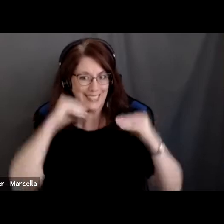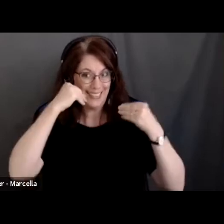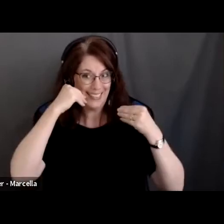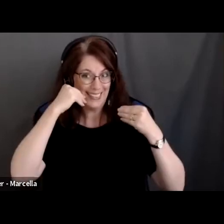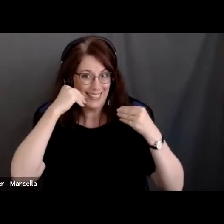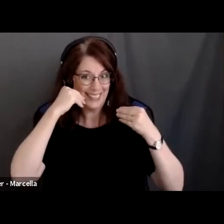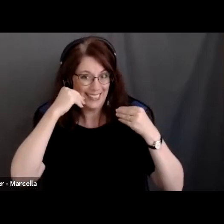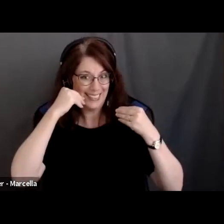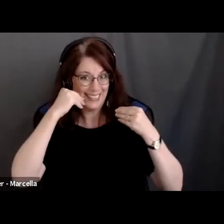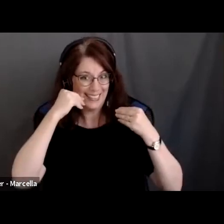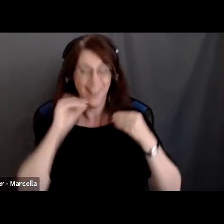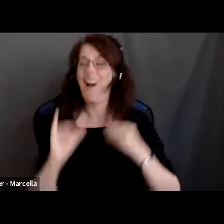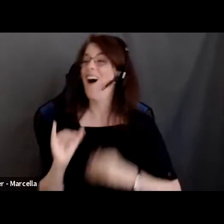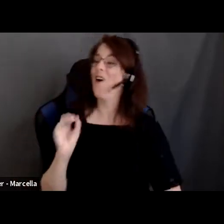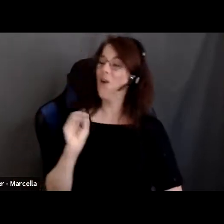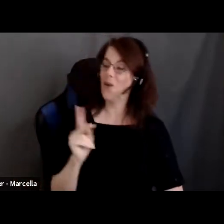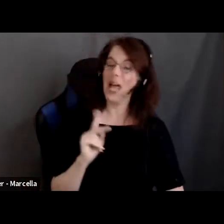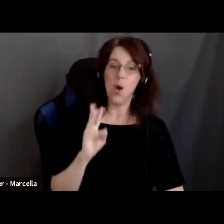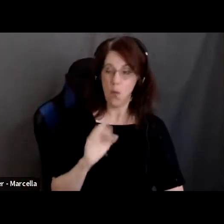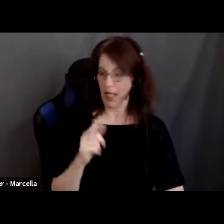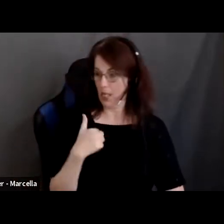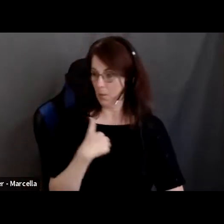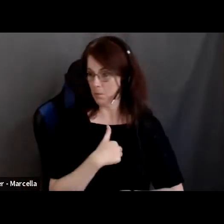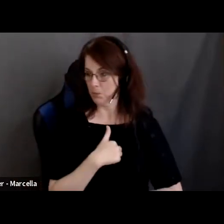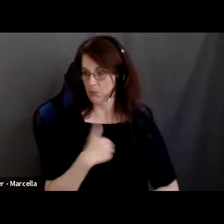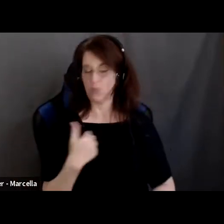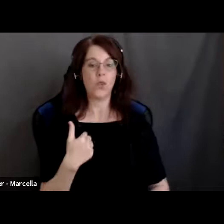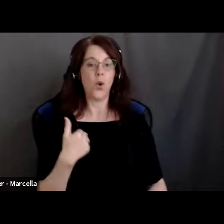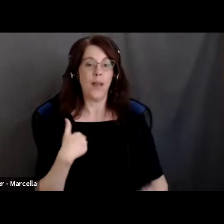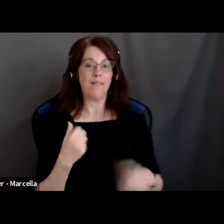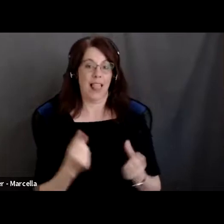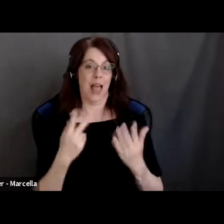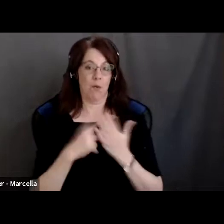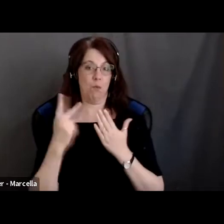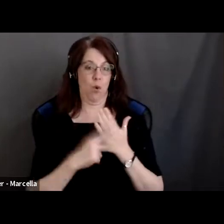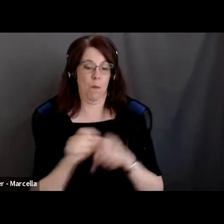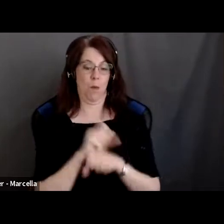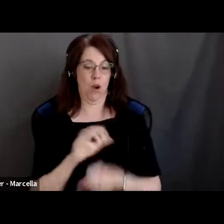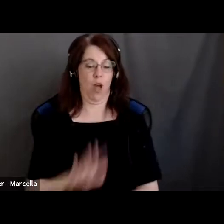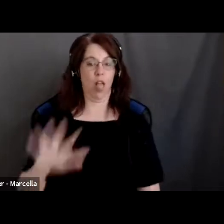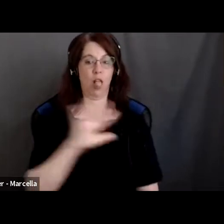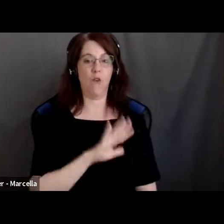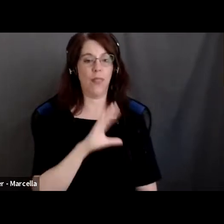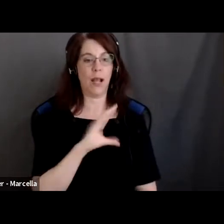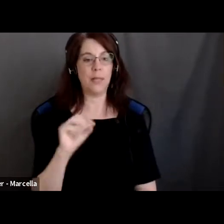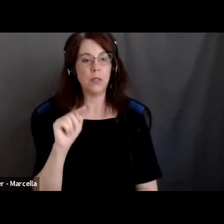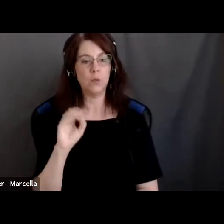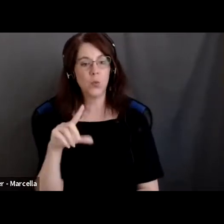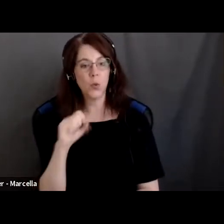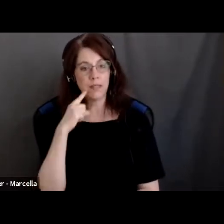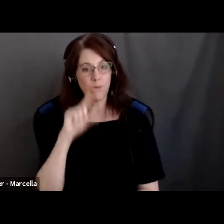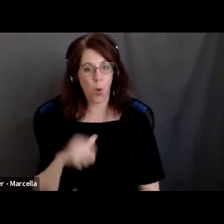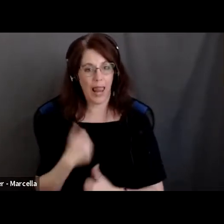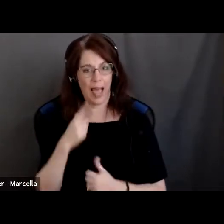face. Okay. Well, we have a lot of programs that do work across the country. Tools for Life is primarily